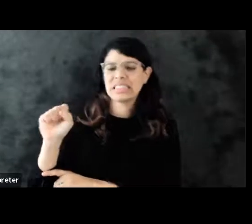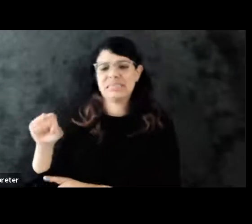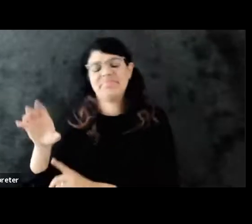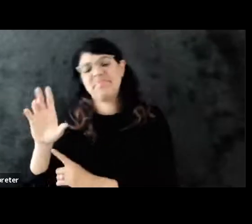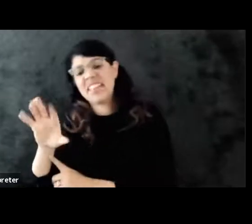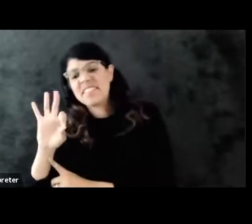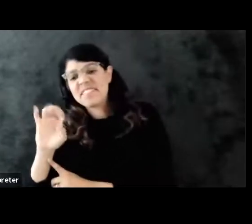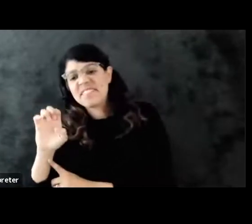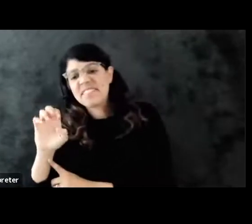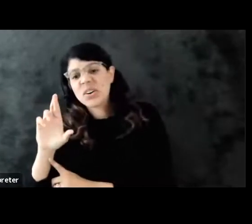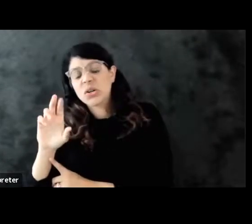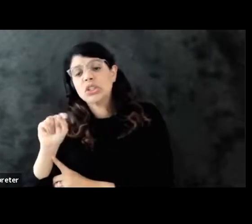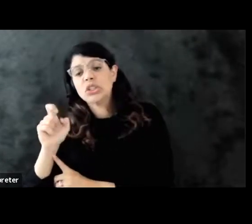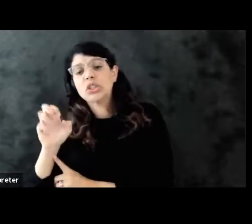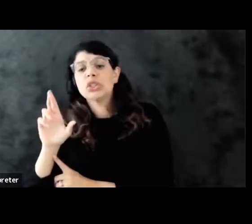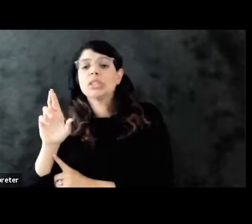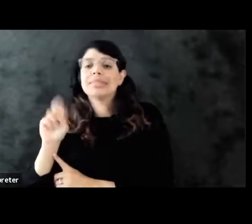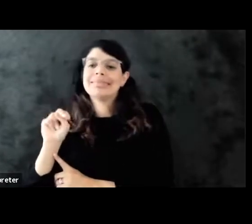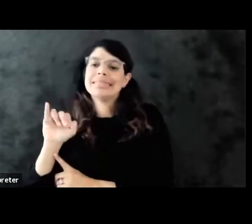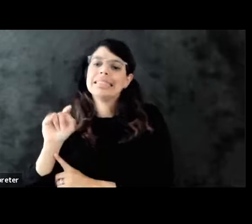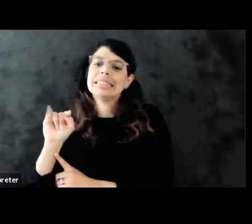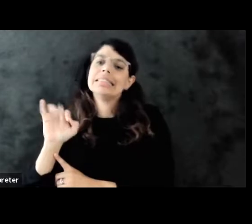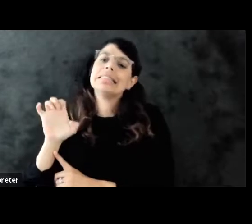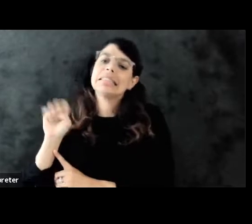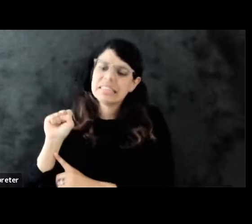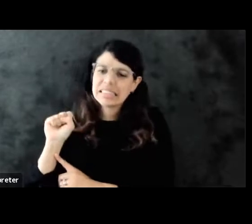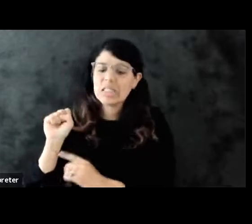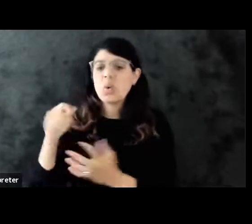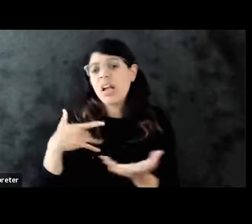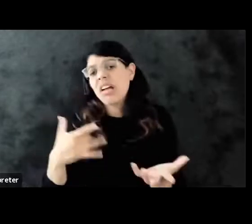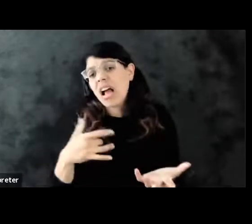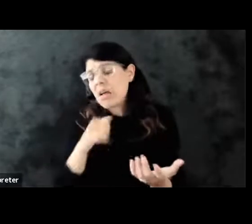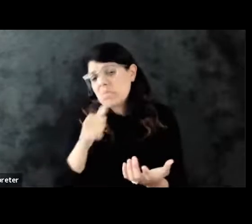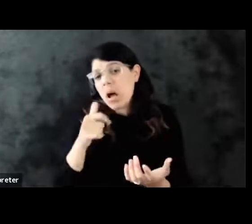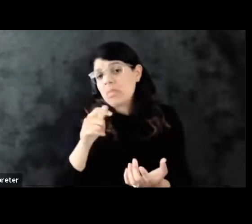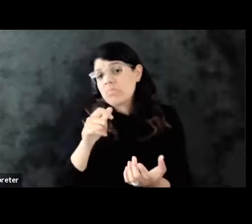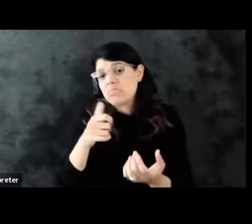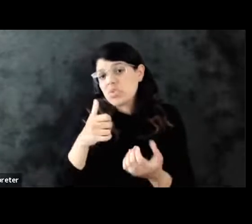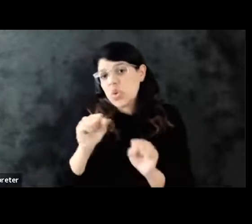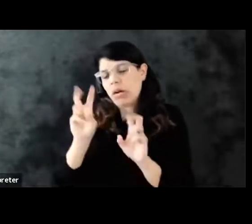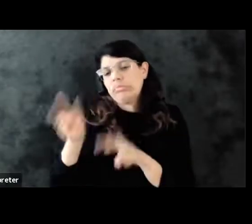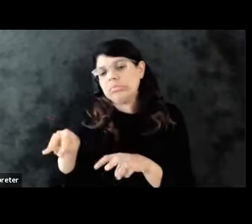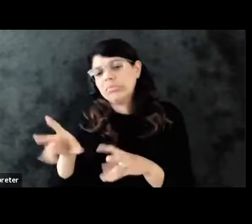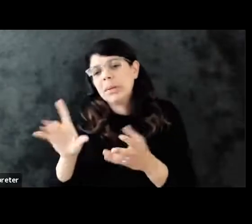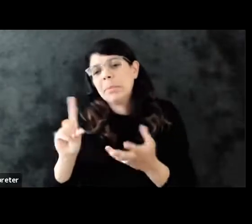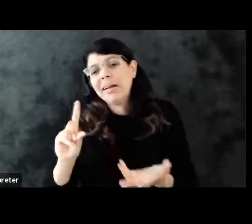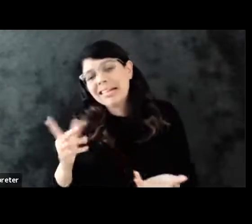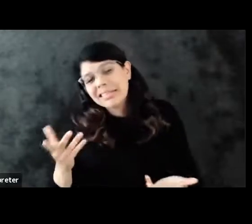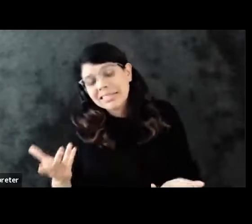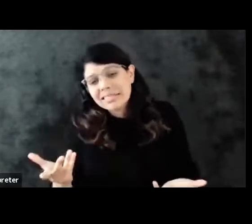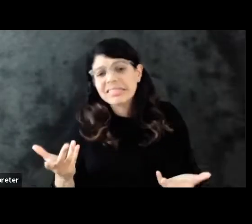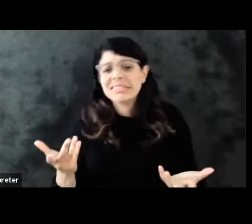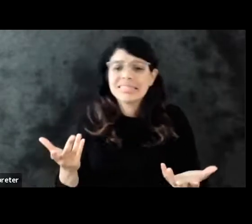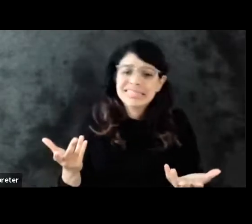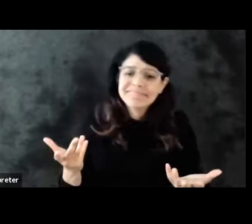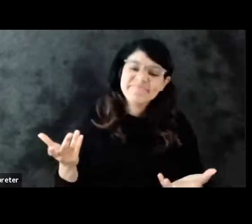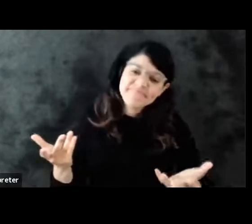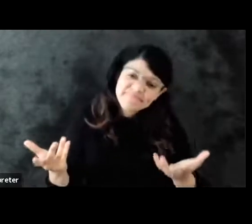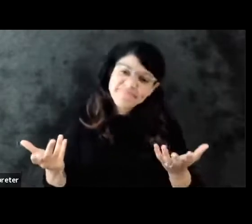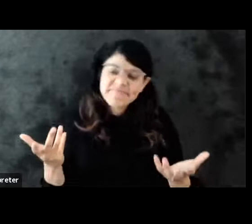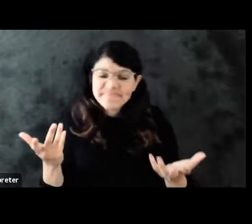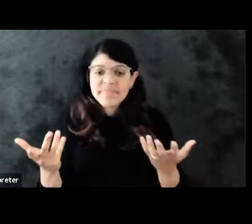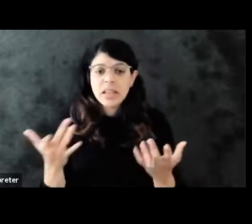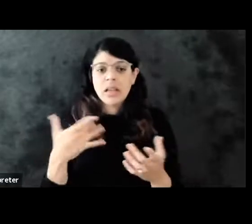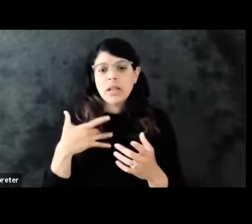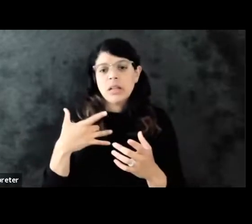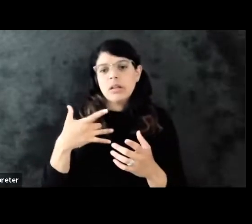of having fun and enjoying life and helping study and all that. But you know what? We got to get again the time when we can